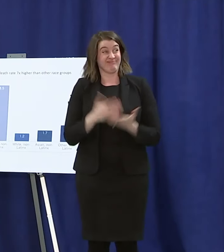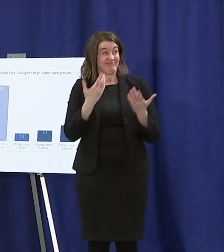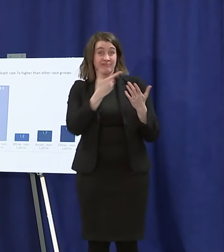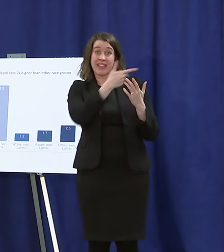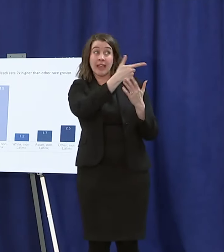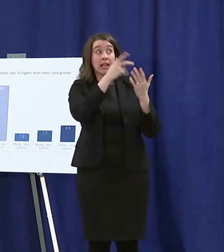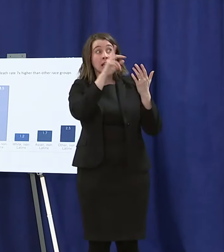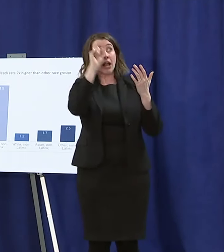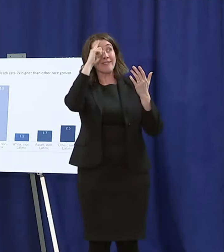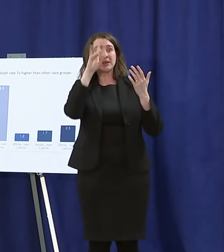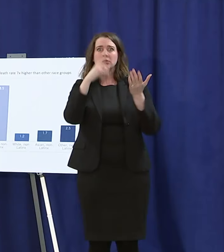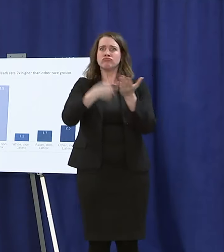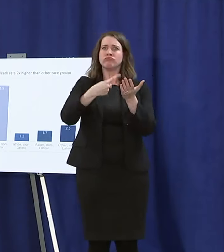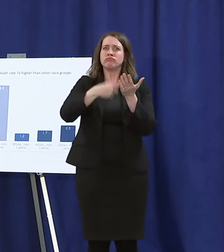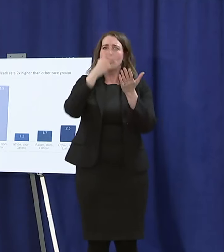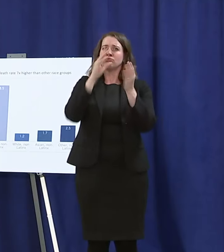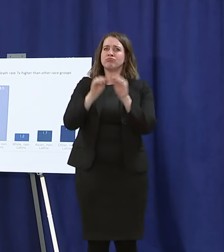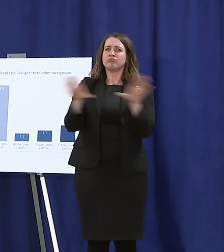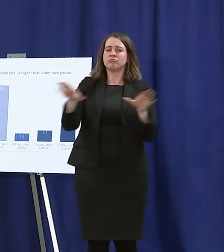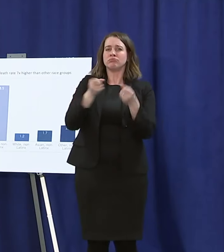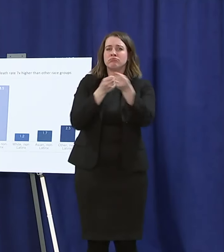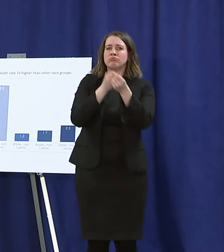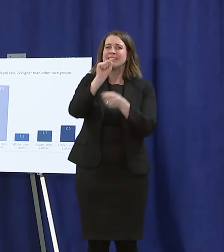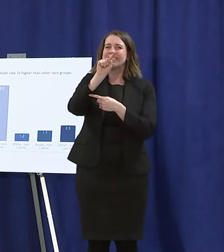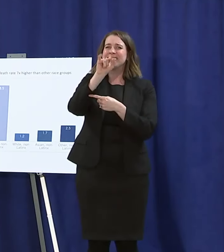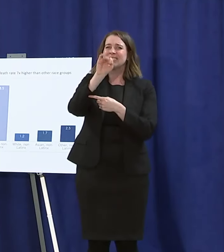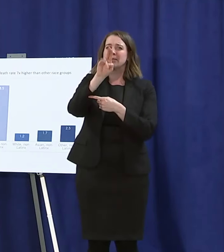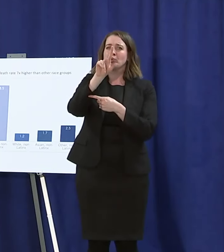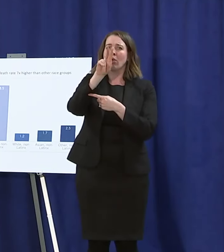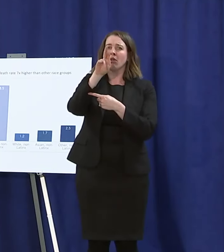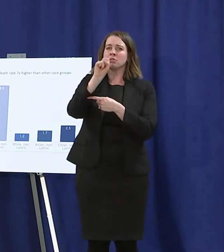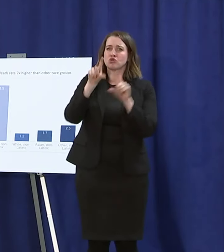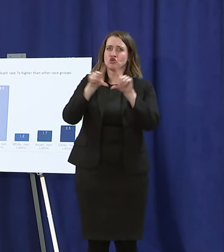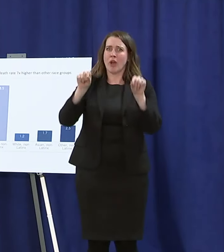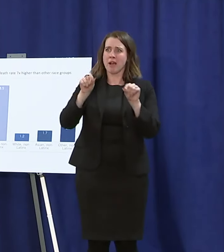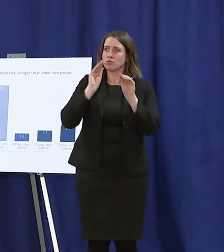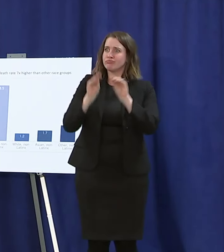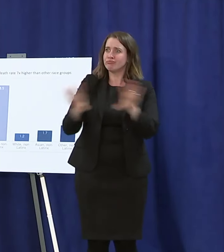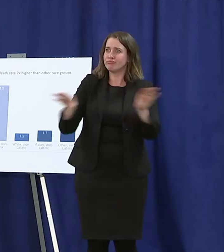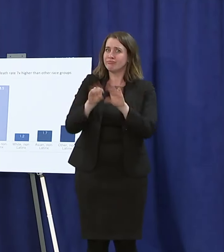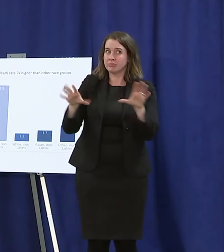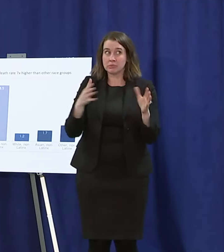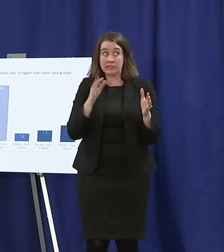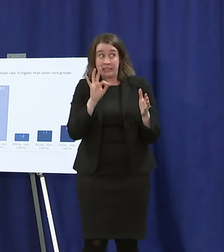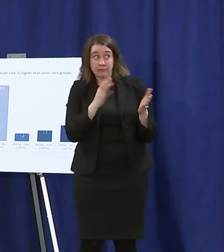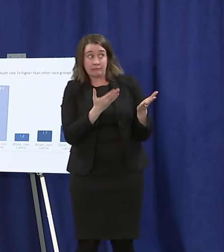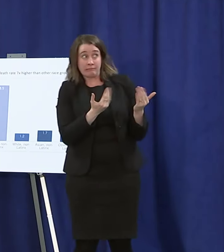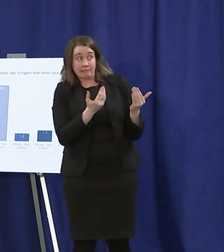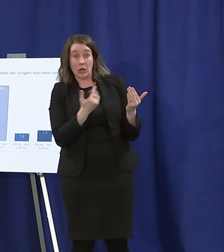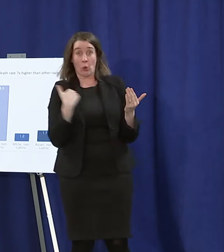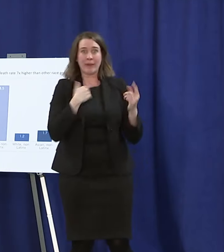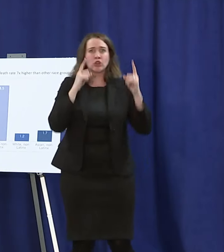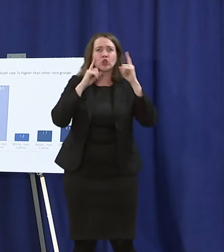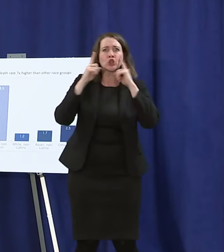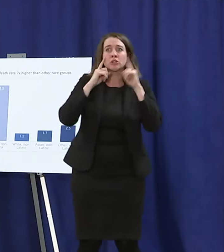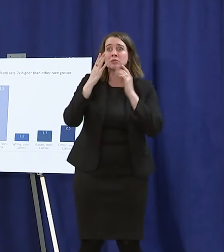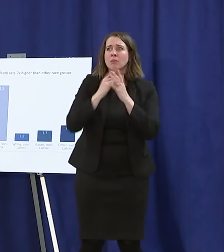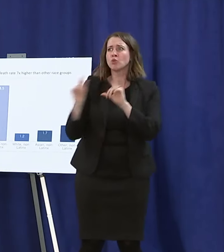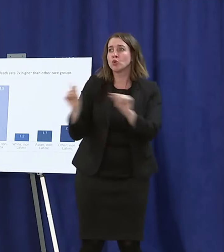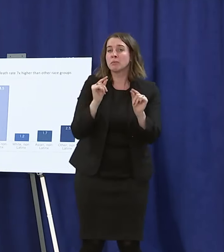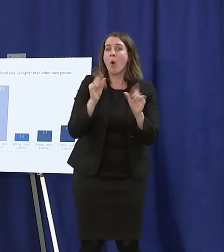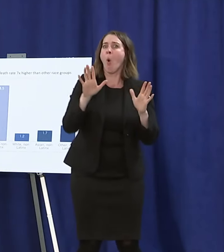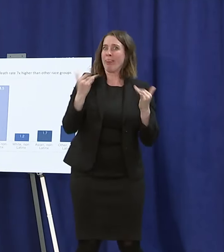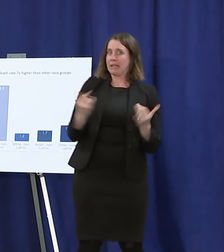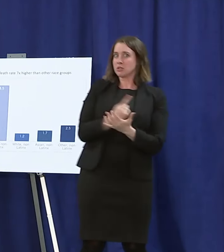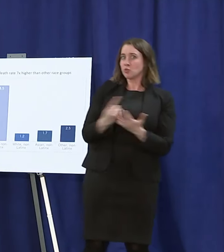checks in the hands of people as quickly as possible. We've heard a lot of different reports of whether or not those checks are coming this week or whether or not it's going to take the